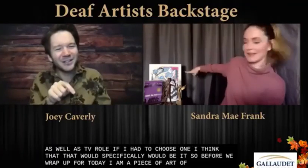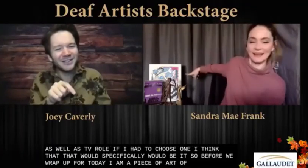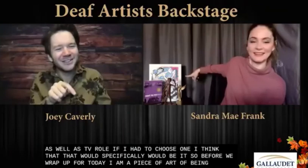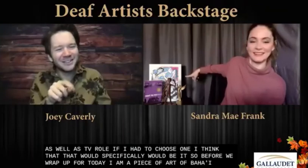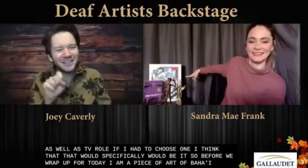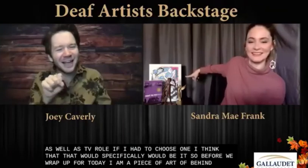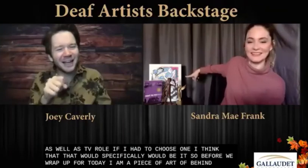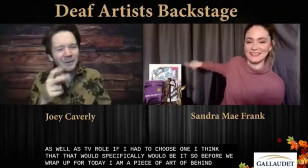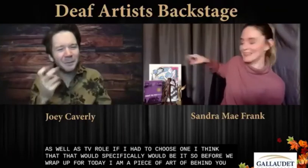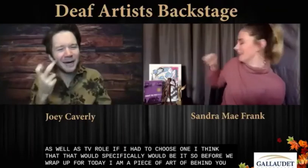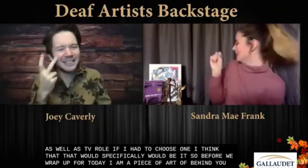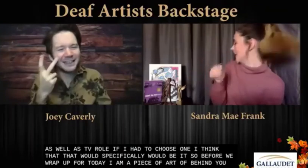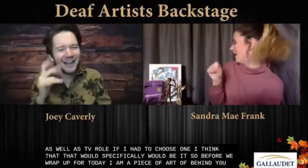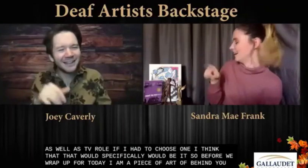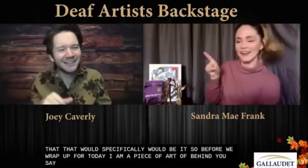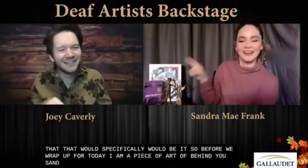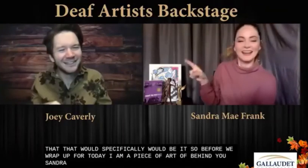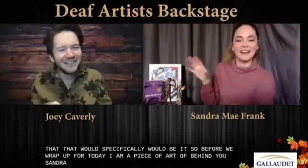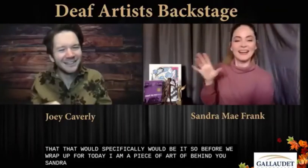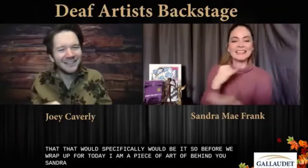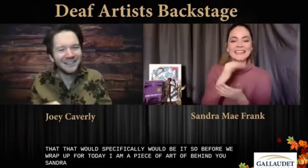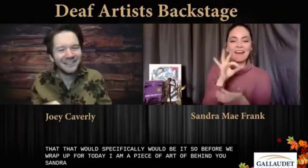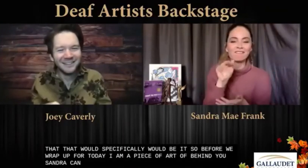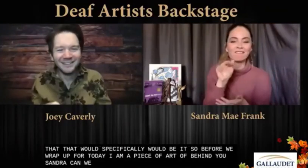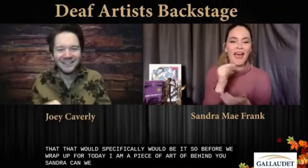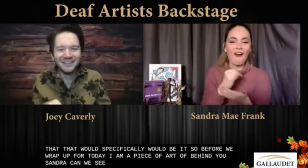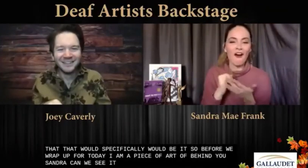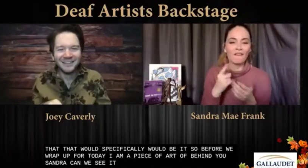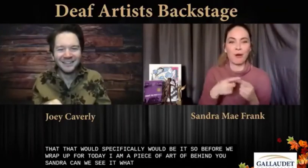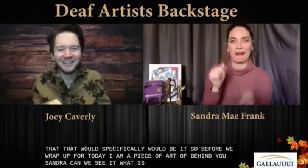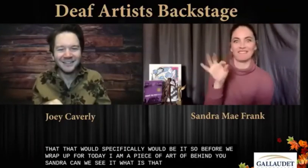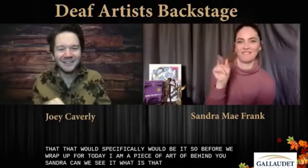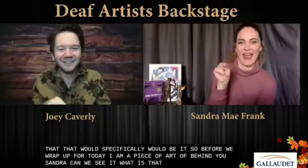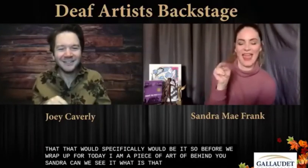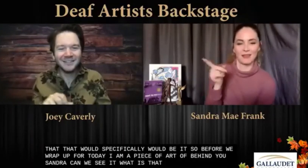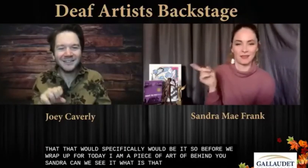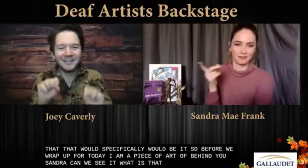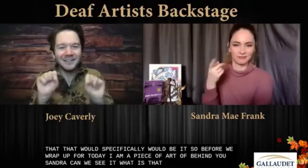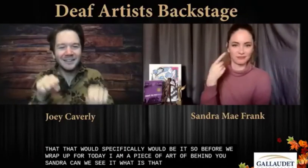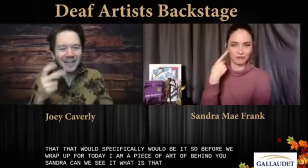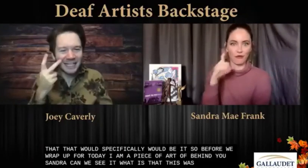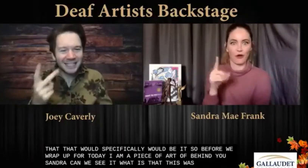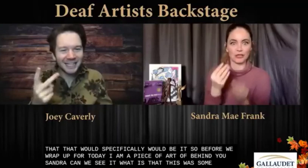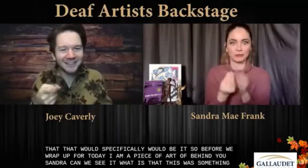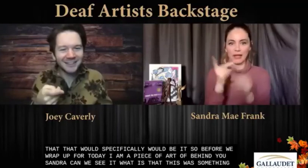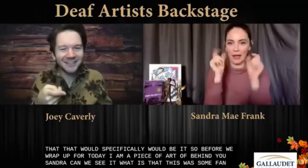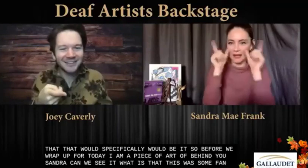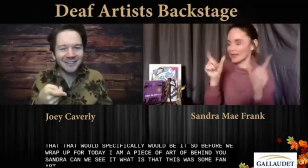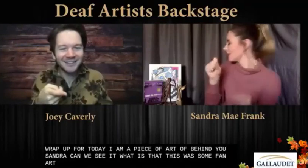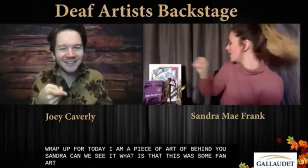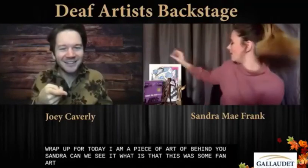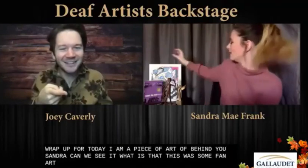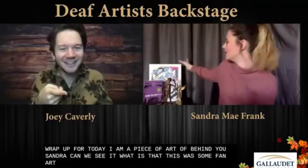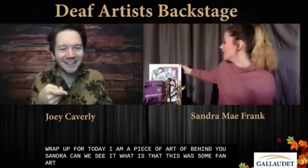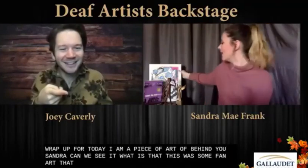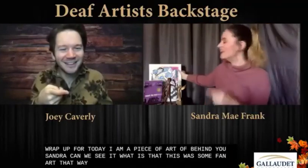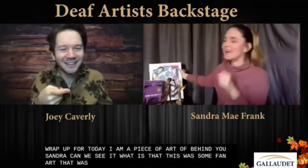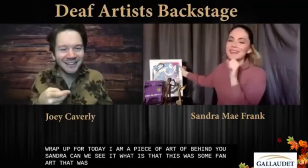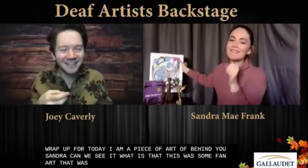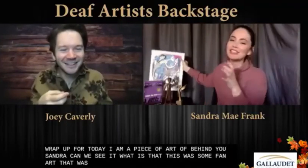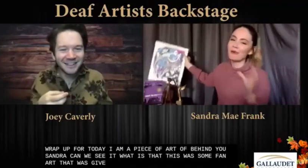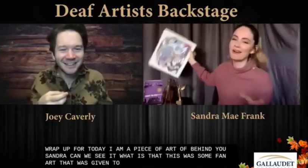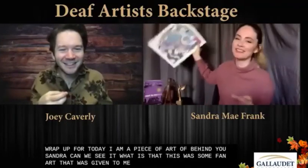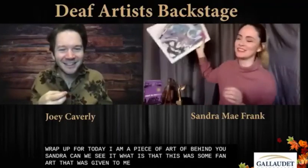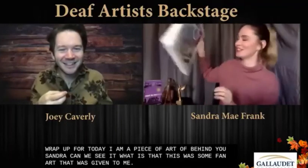behind you sandra can we see it what is that this was some fan art that was